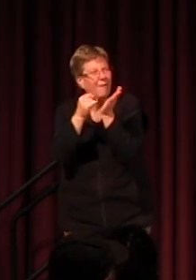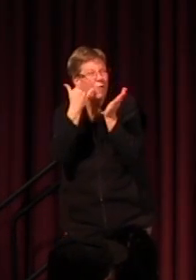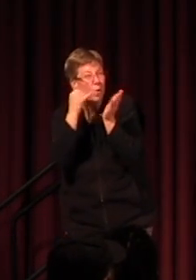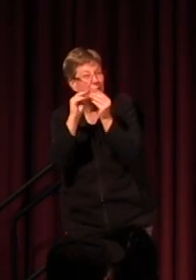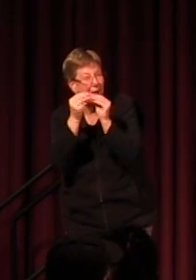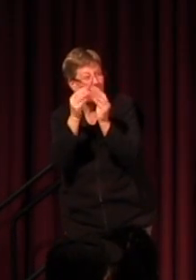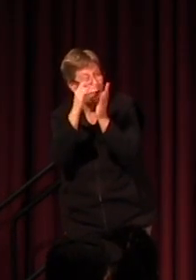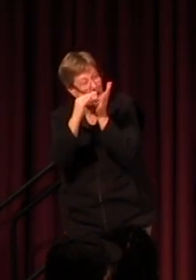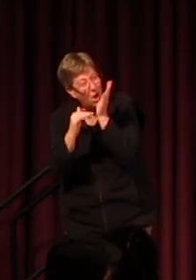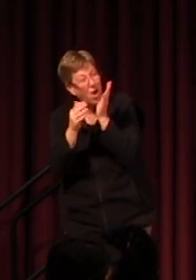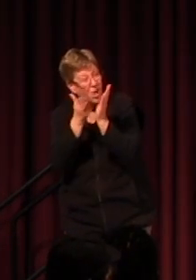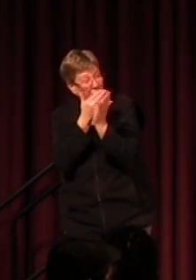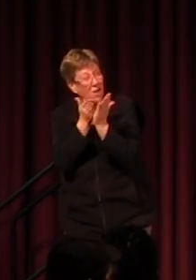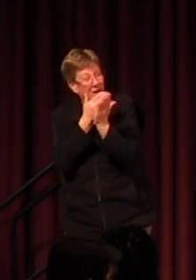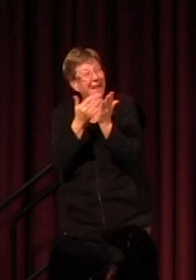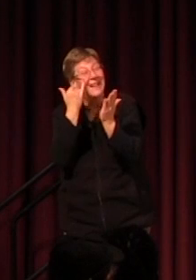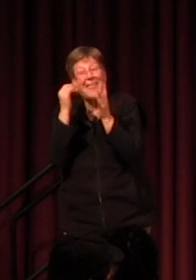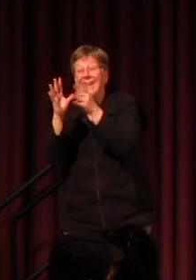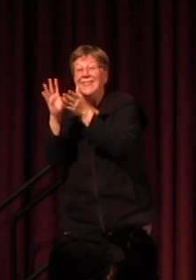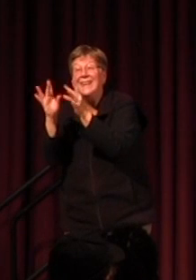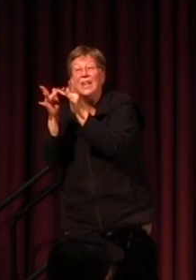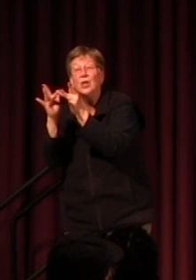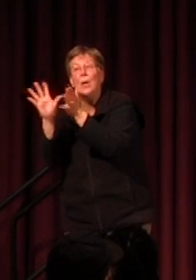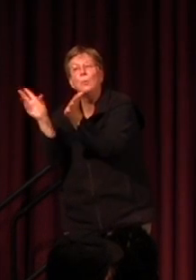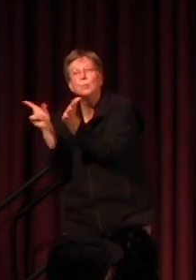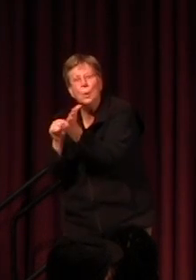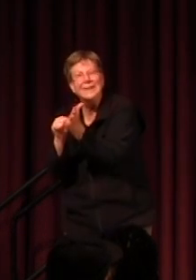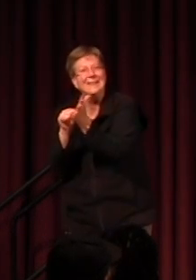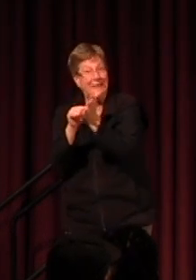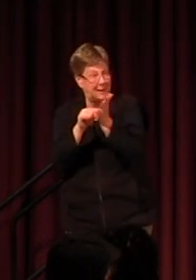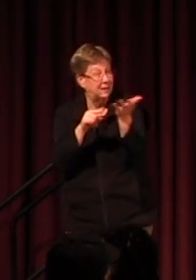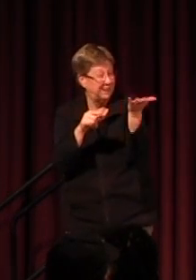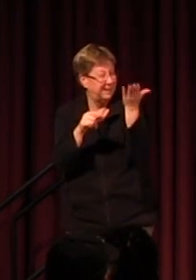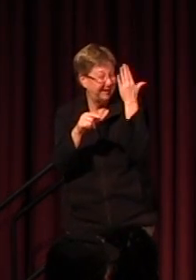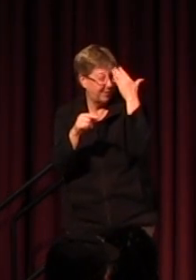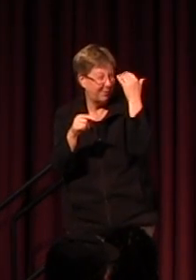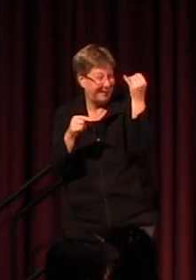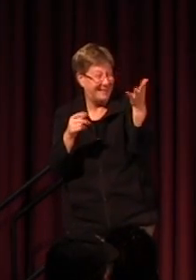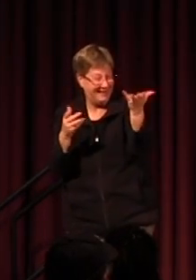described. It's like the internet was printed out on a piece of paper, right?